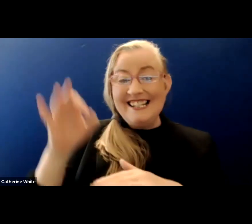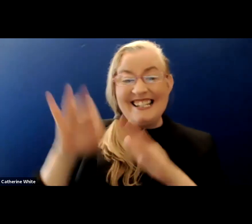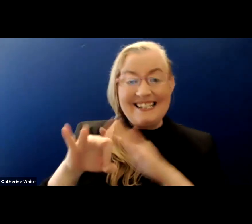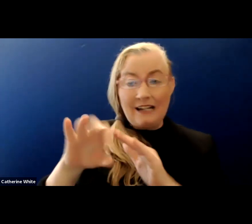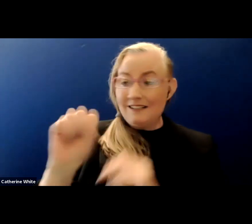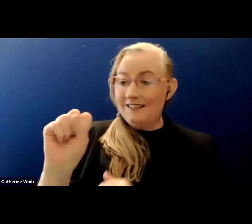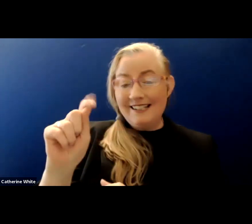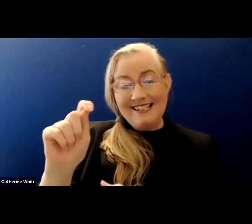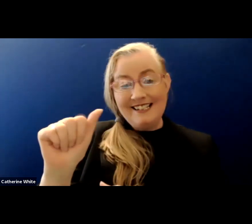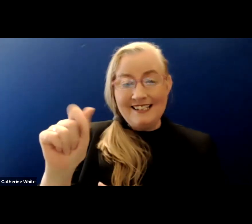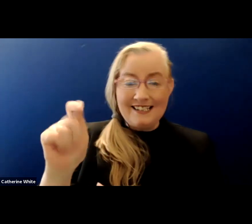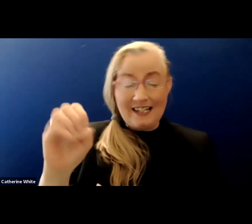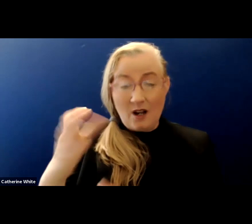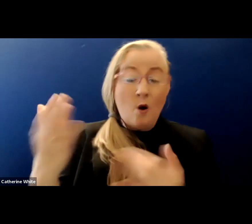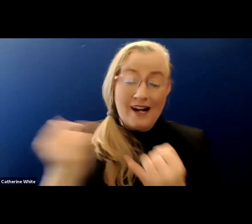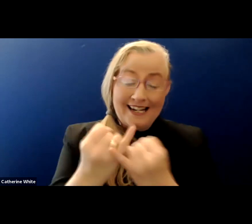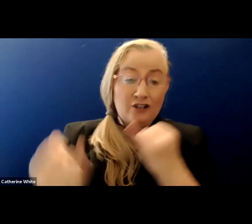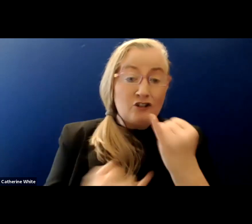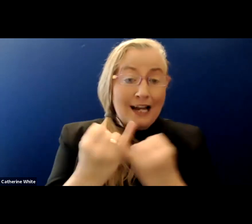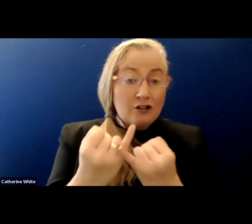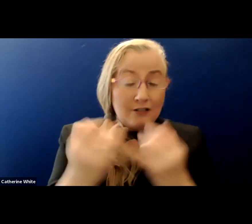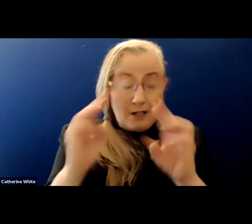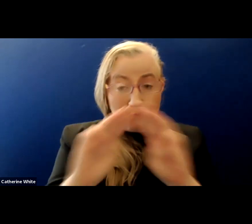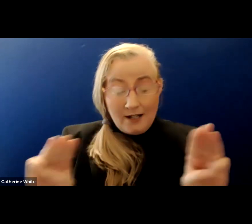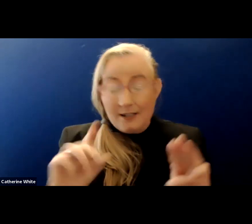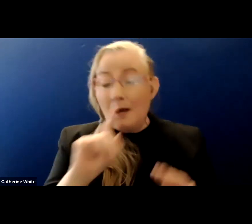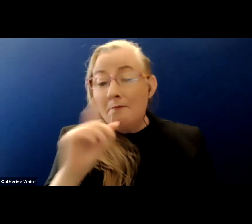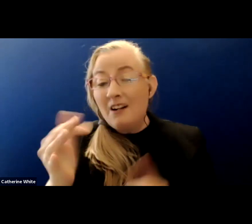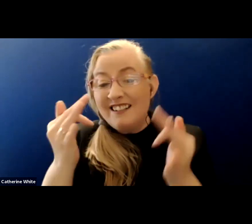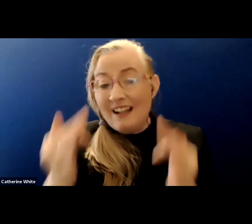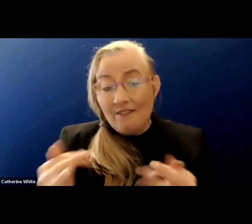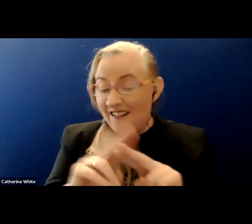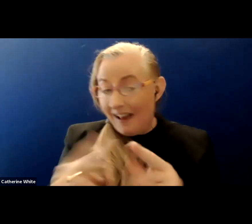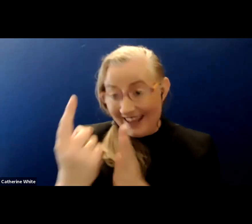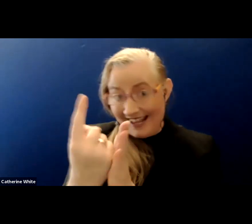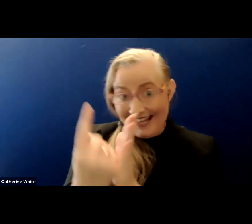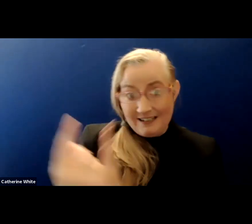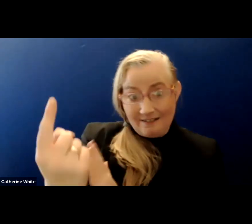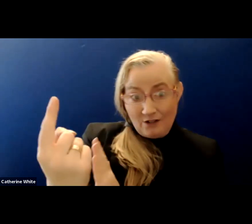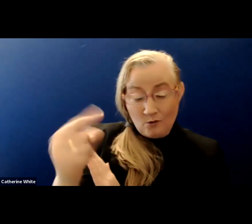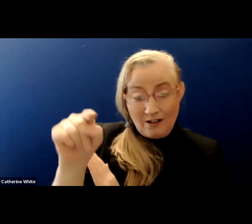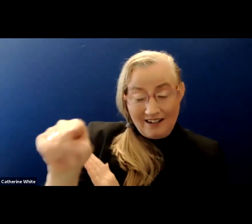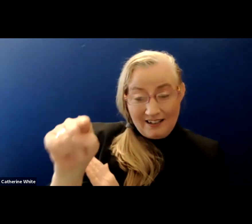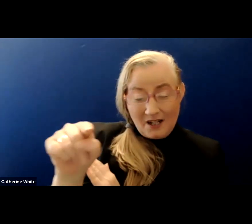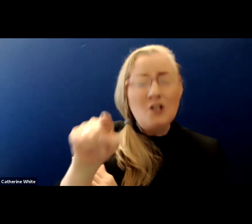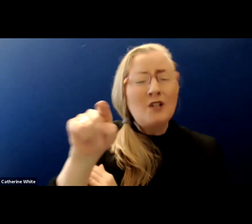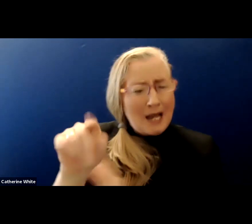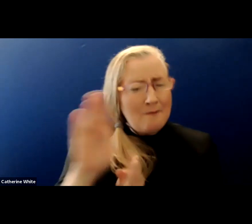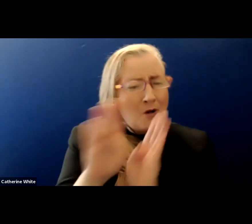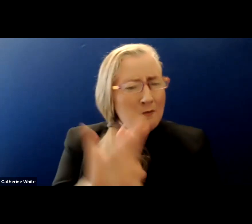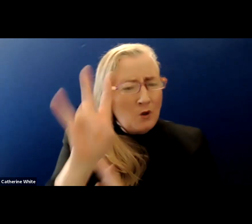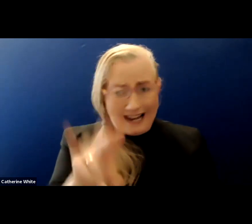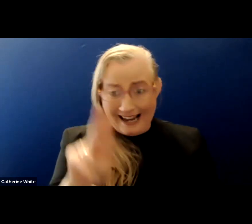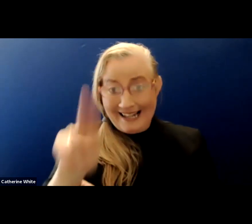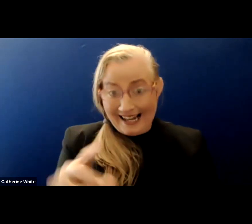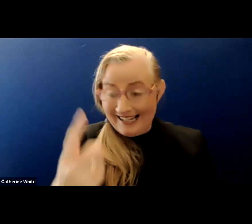perhaps more broadly, international peace, but certainly not the individual. And so this raised the question, can individuals